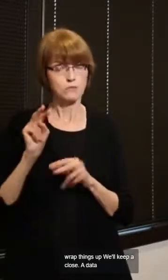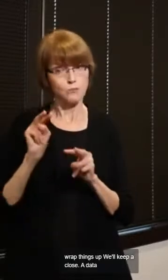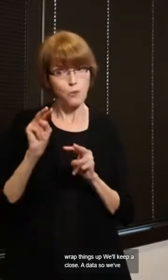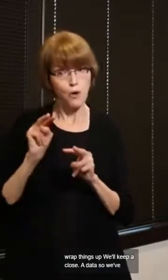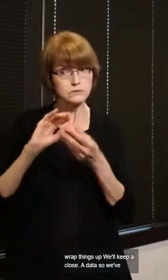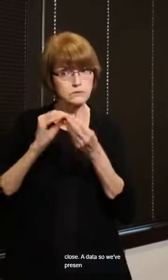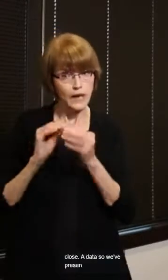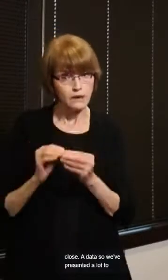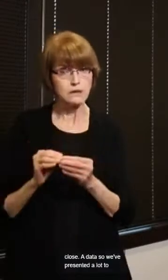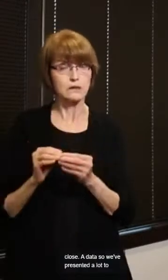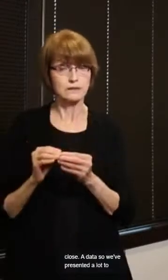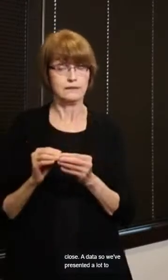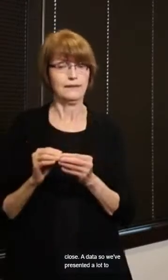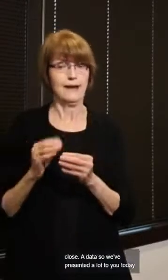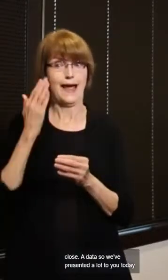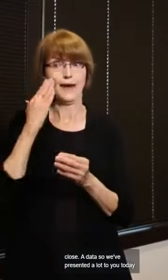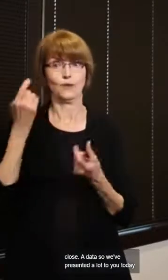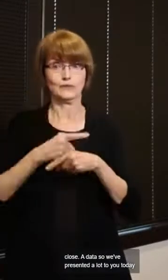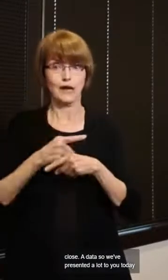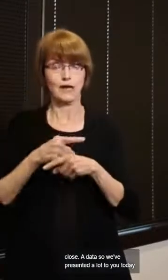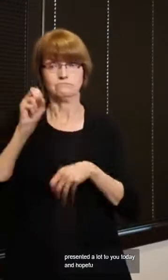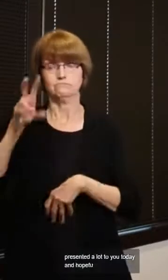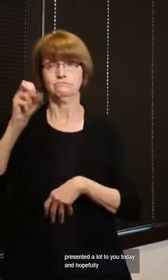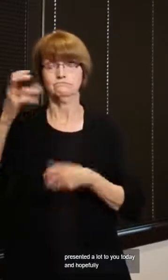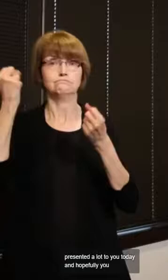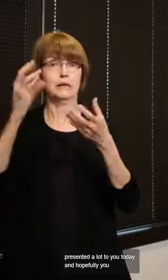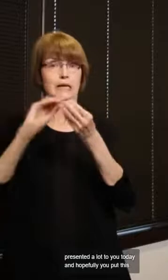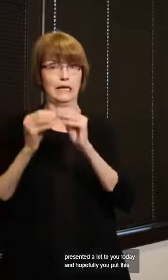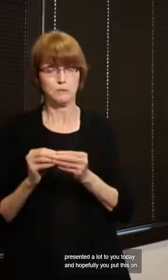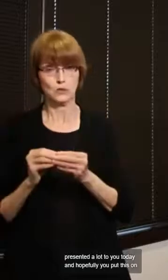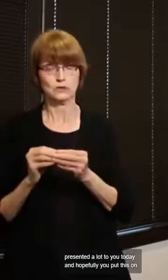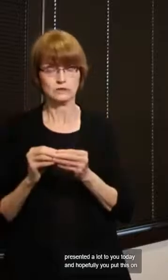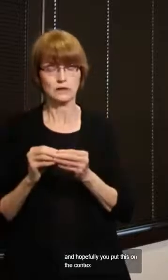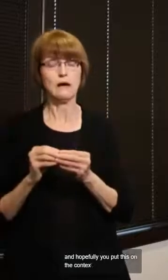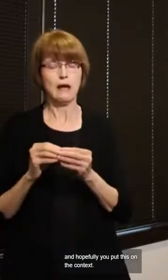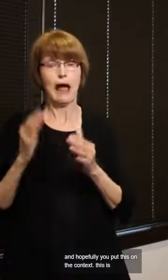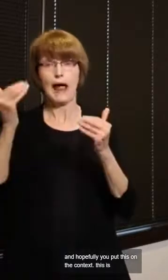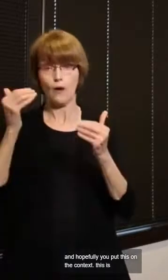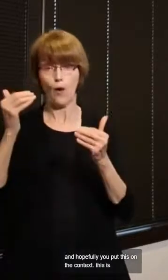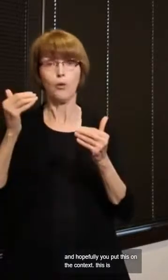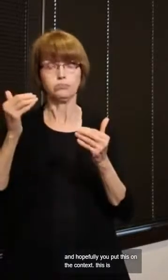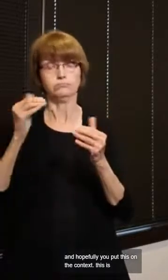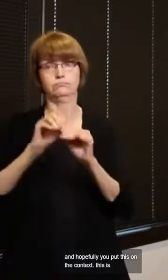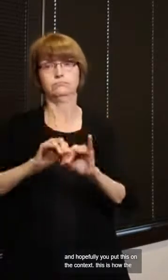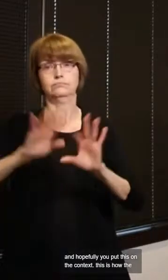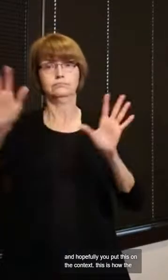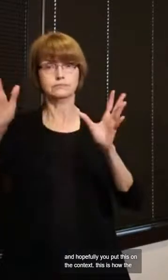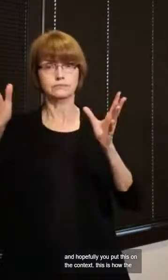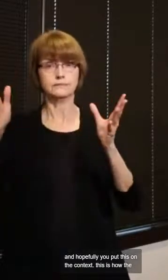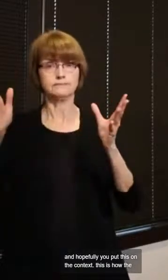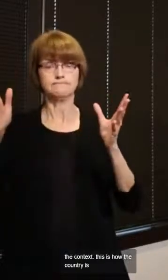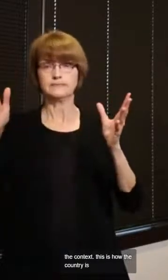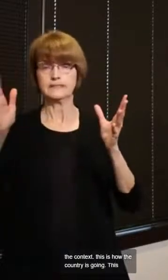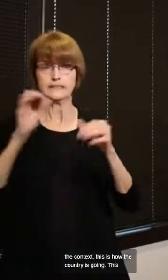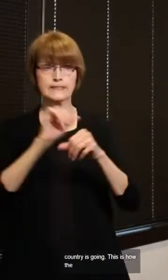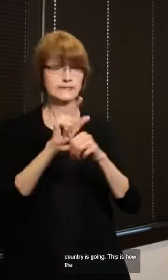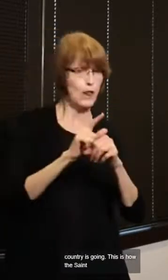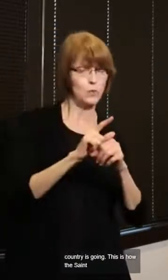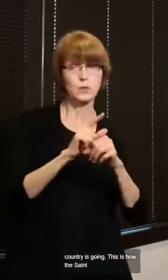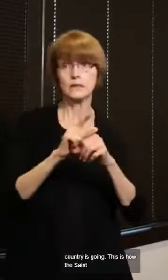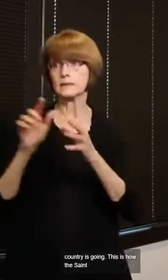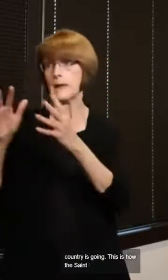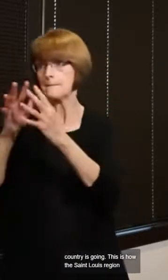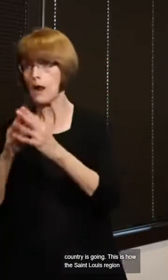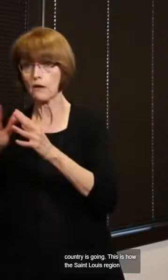we've presented a lot to you today, and hopefully have put this all into context. This is how the country is going. This is how the St.